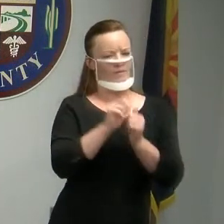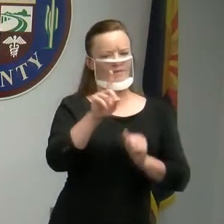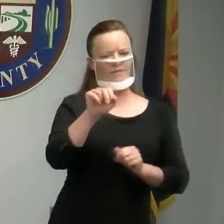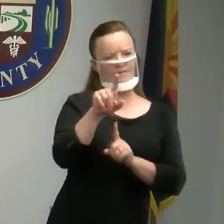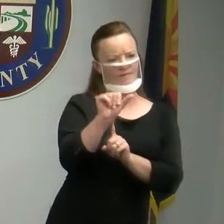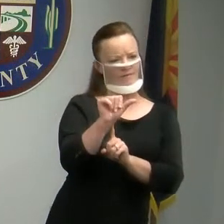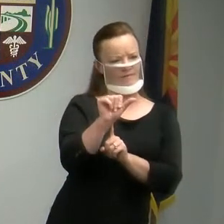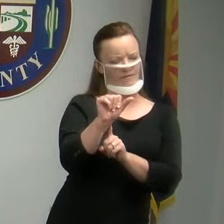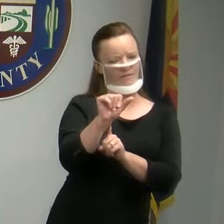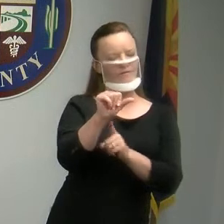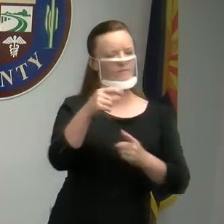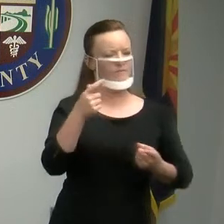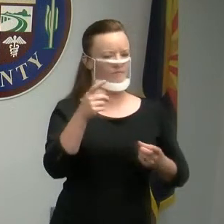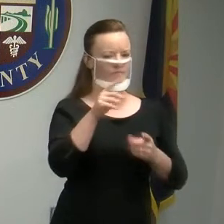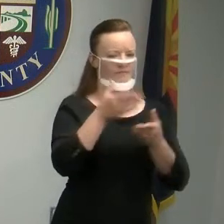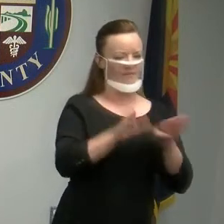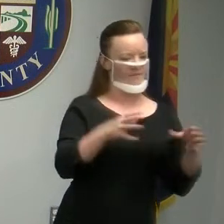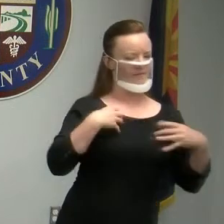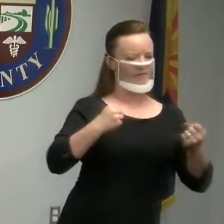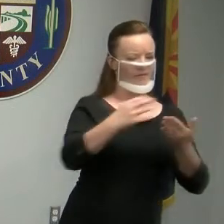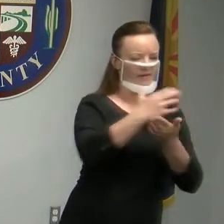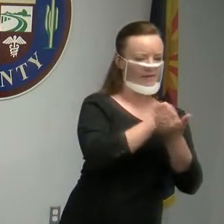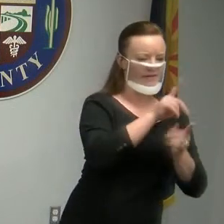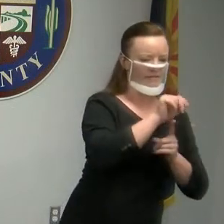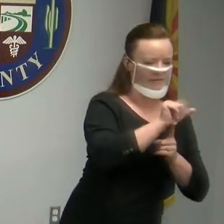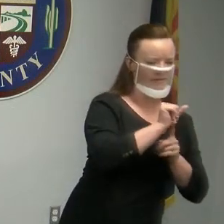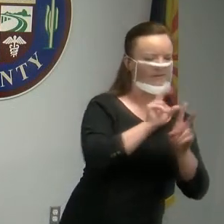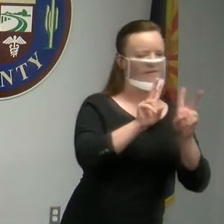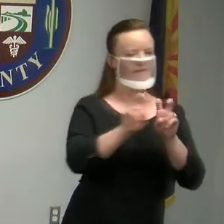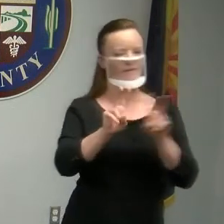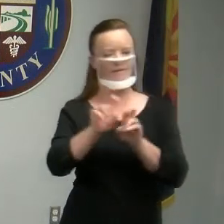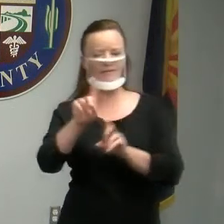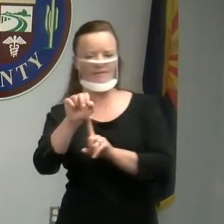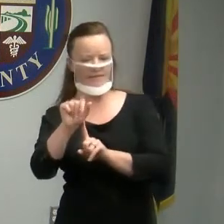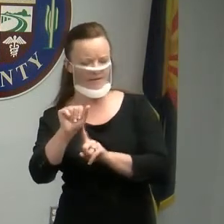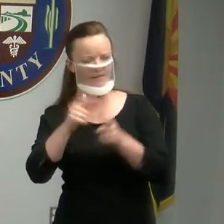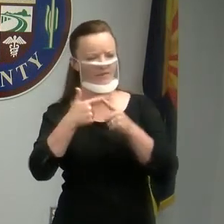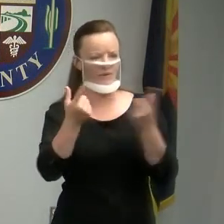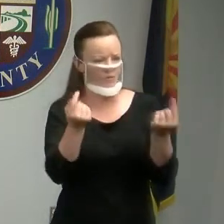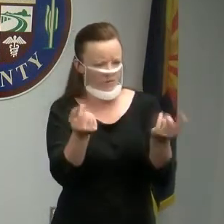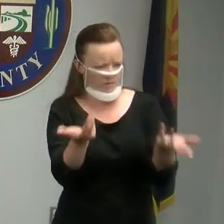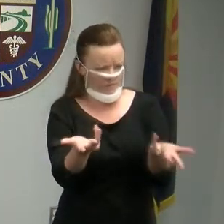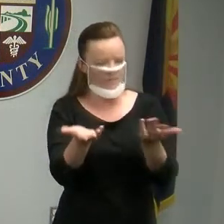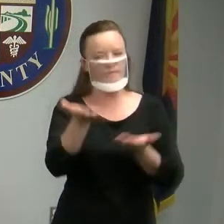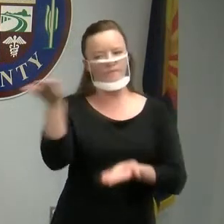collected this data, they've analyzed this data? What does that lead to next? Dr. Sonnenschein?